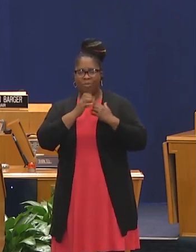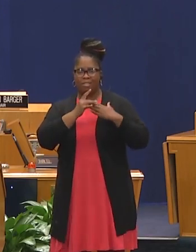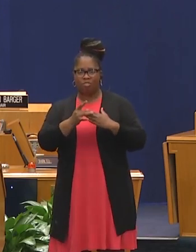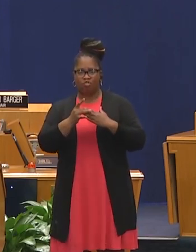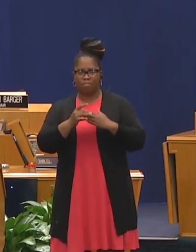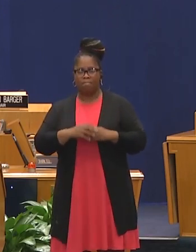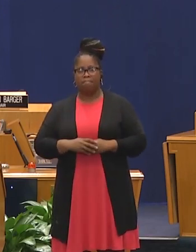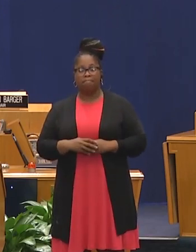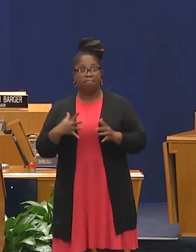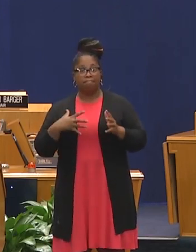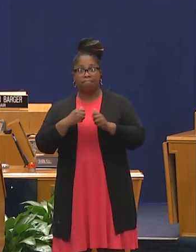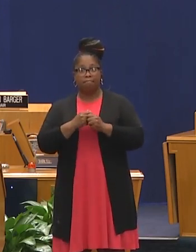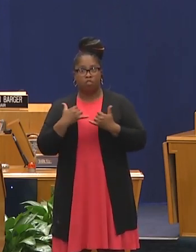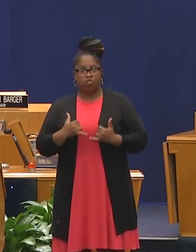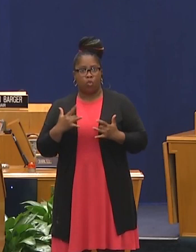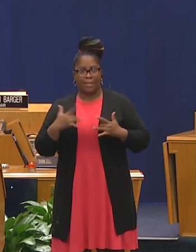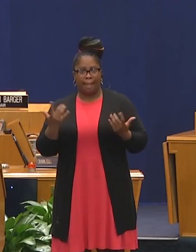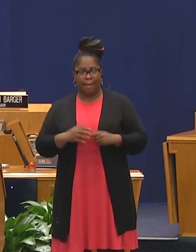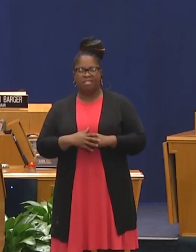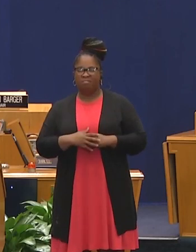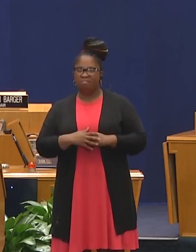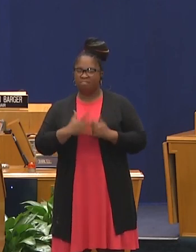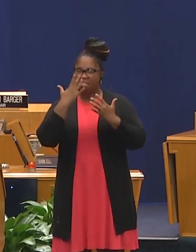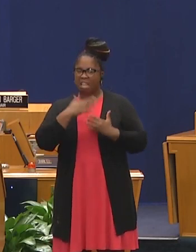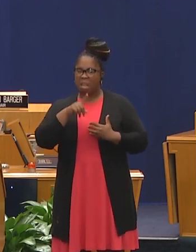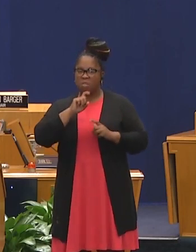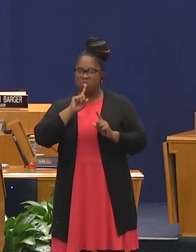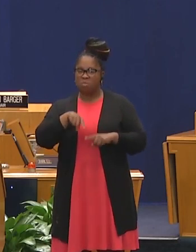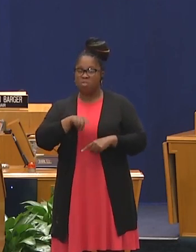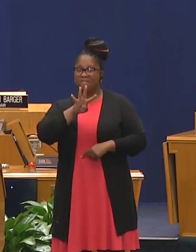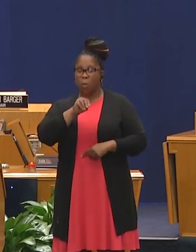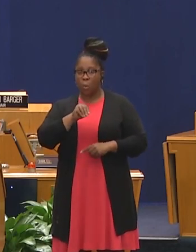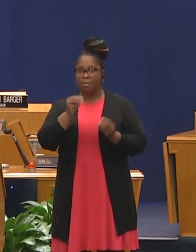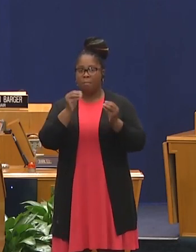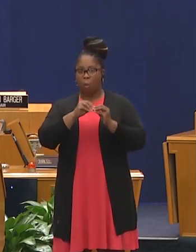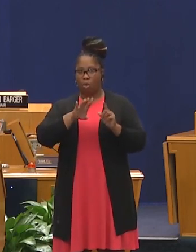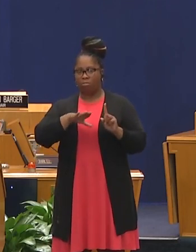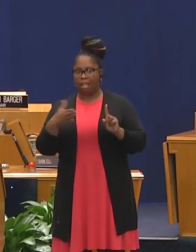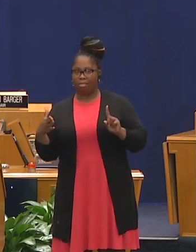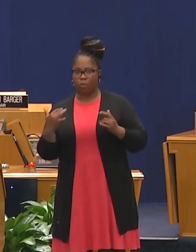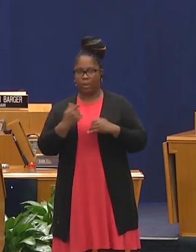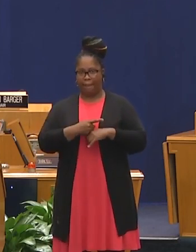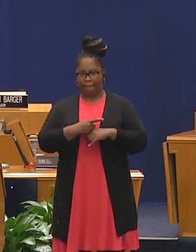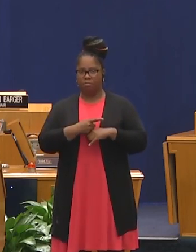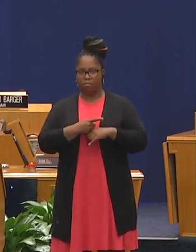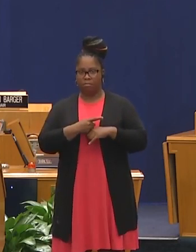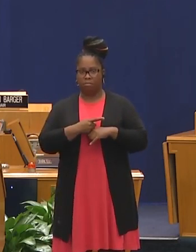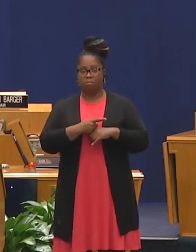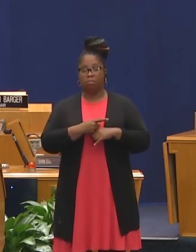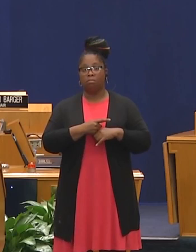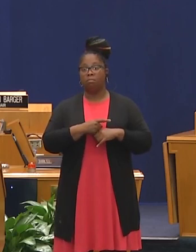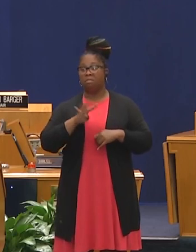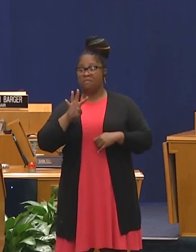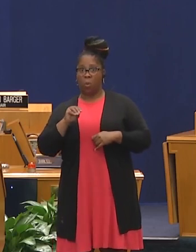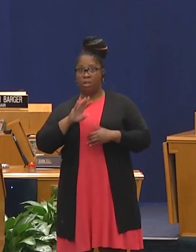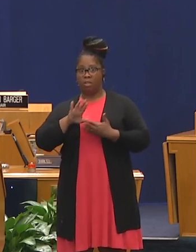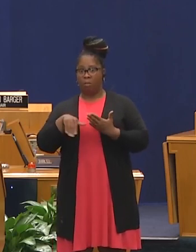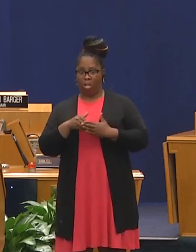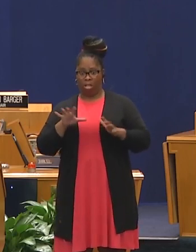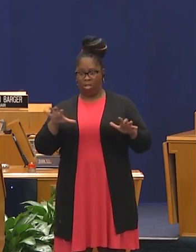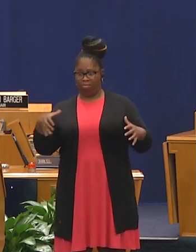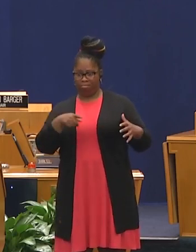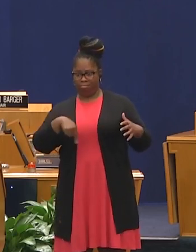current status, I'm sad to report an additional 40 deaths today. 28 of the people who passed away